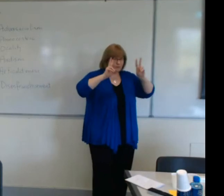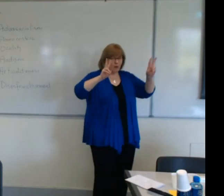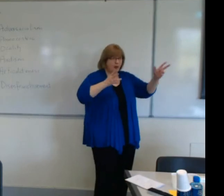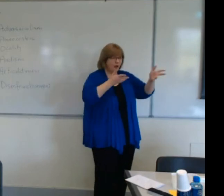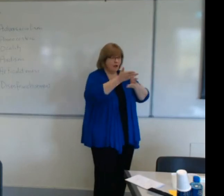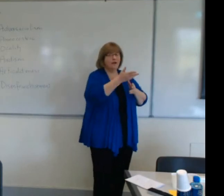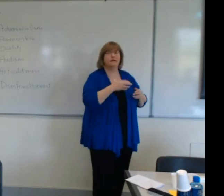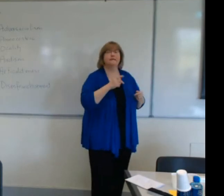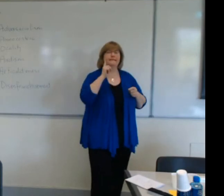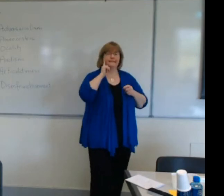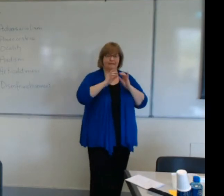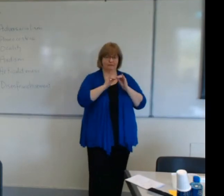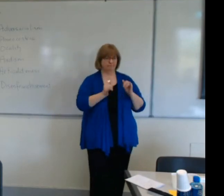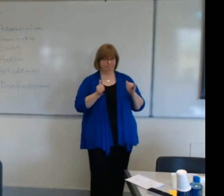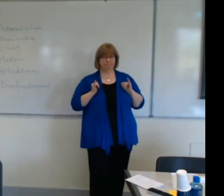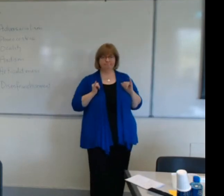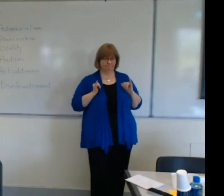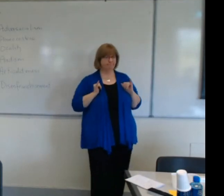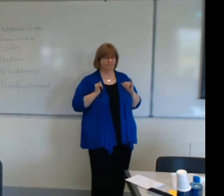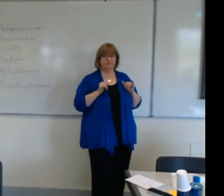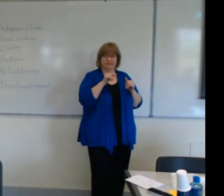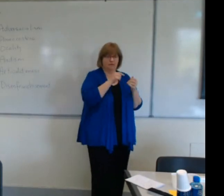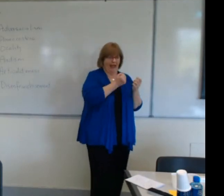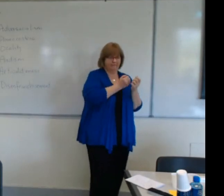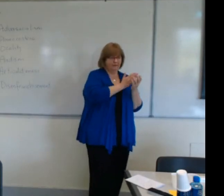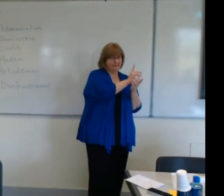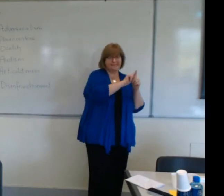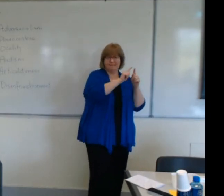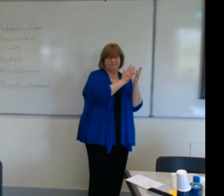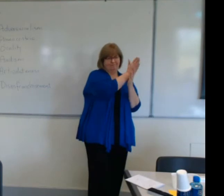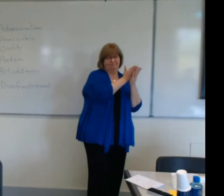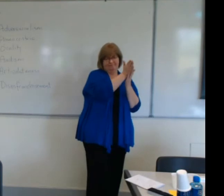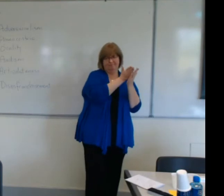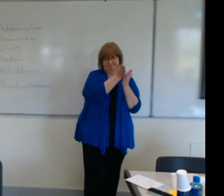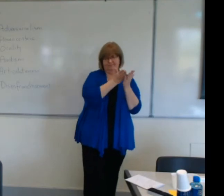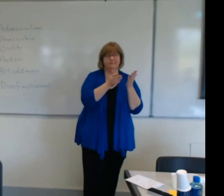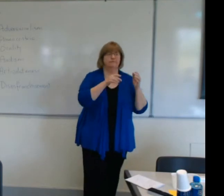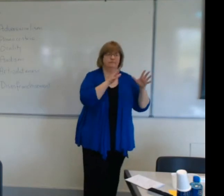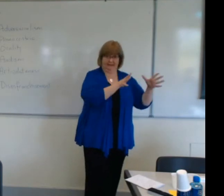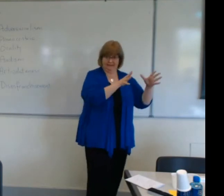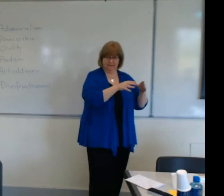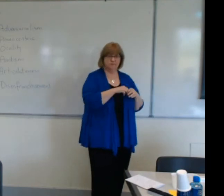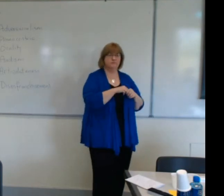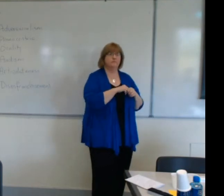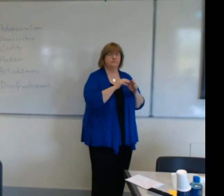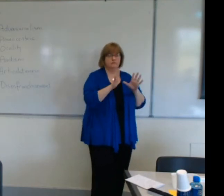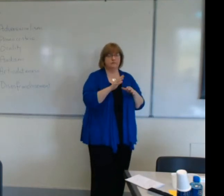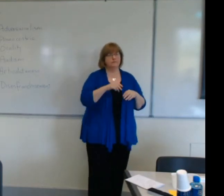is more visual. And so that's the competency that the deaf interpreter would bring to that